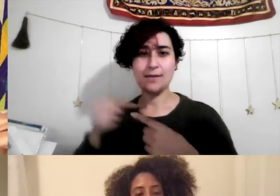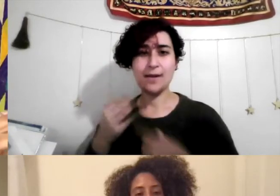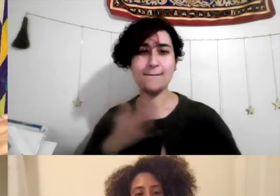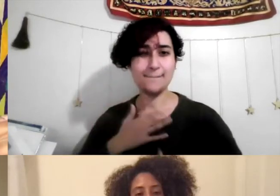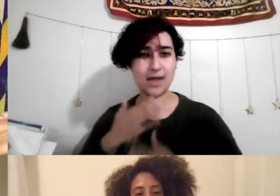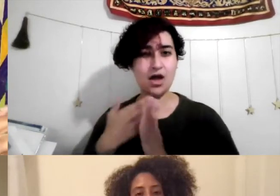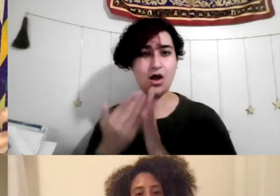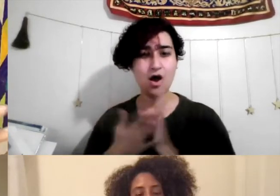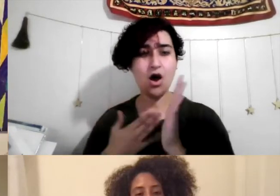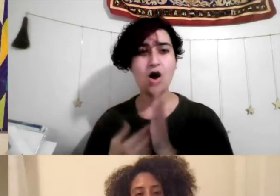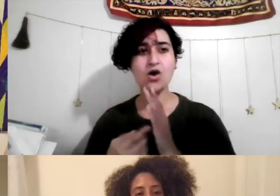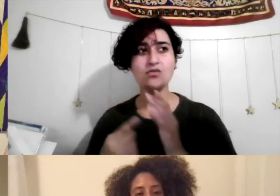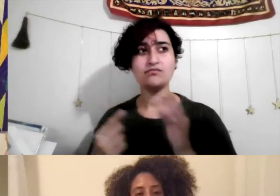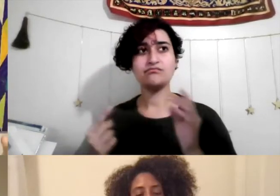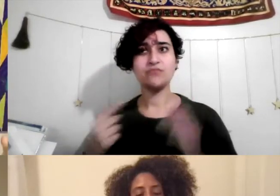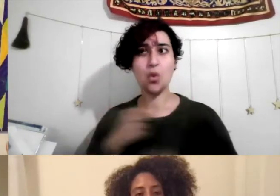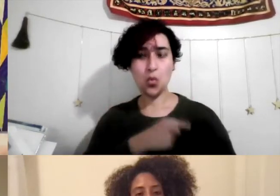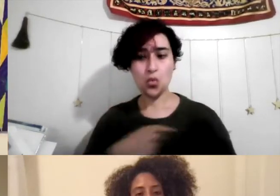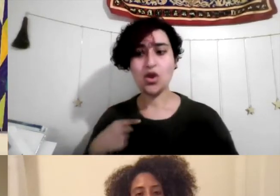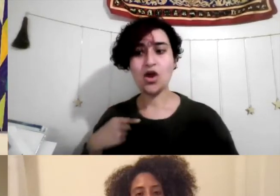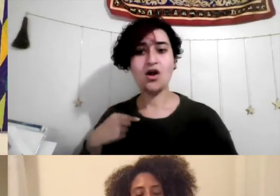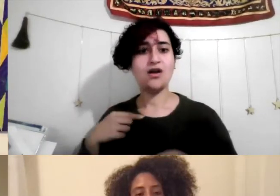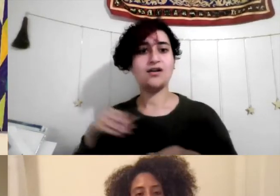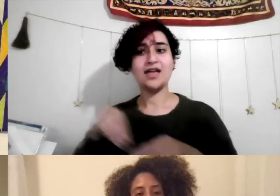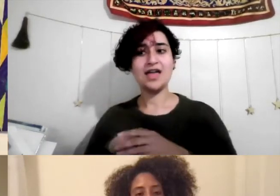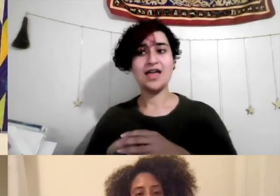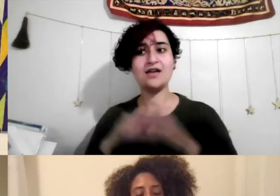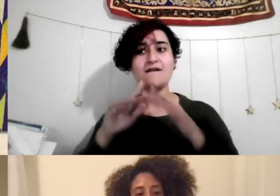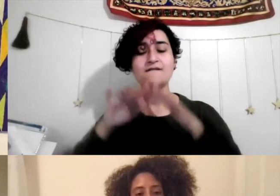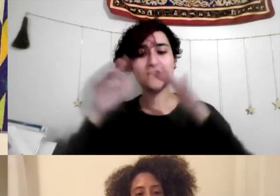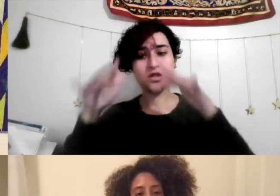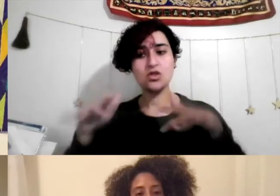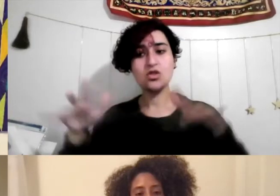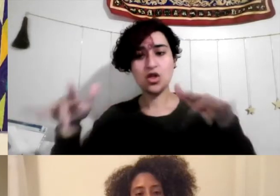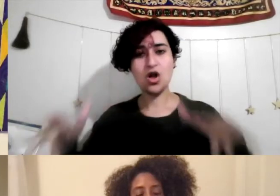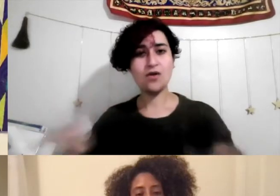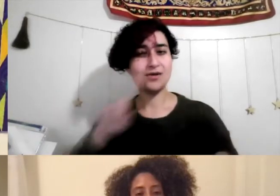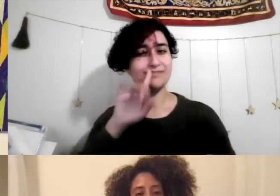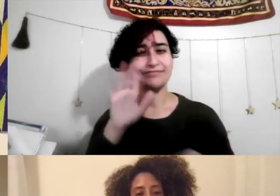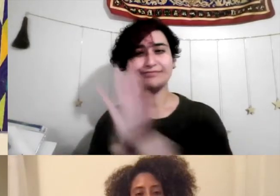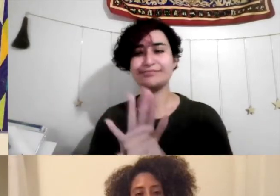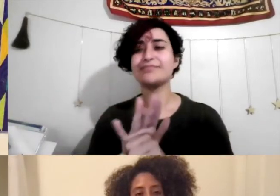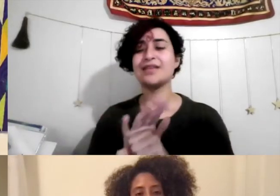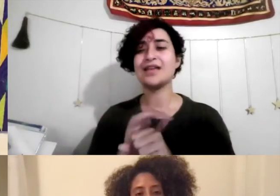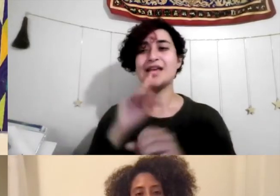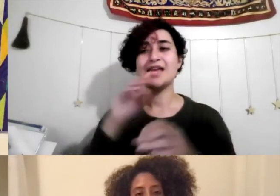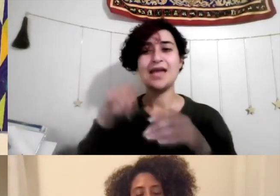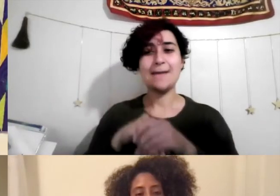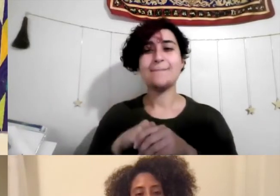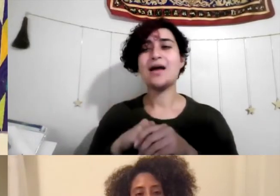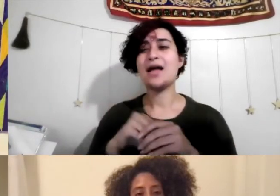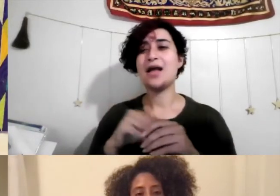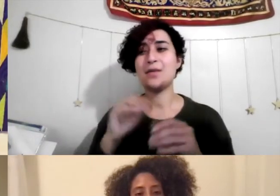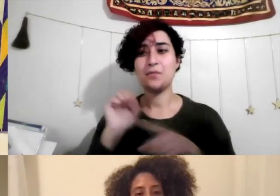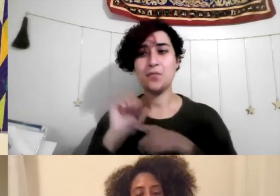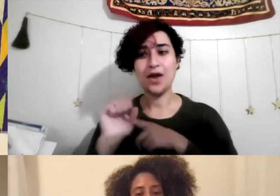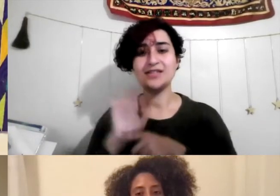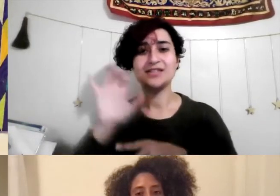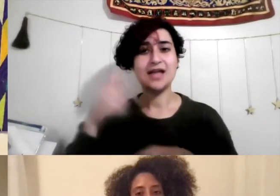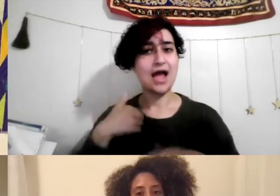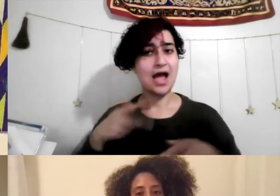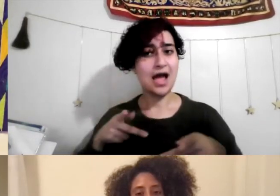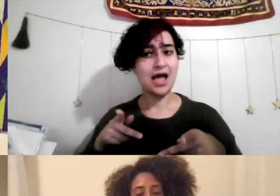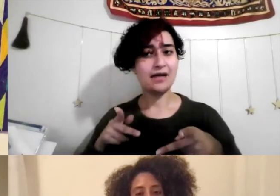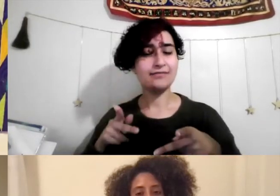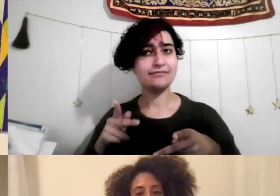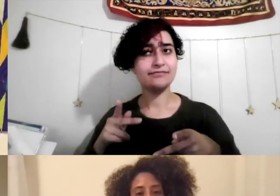we are in a flow. It is intentional in my practice that I allow myself to